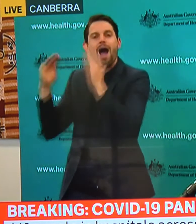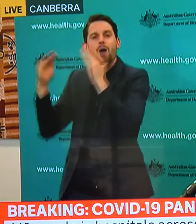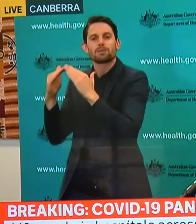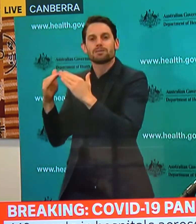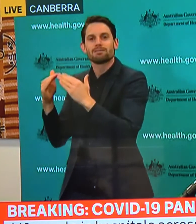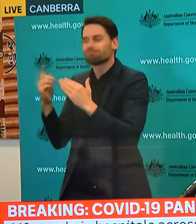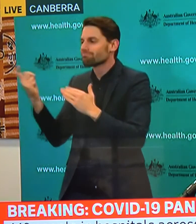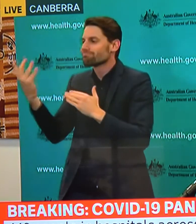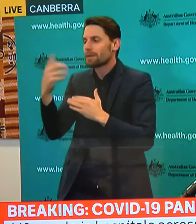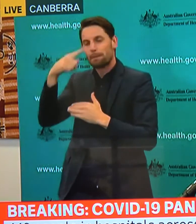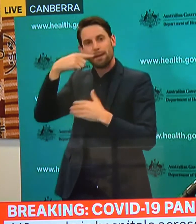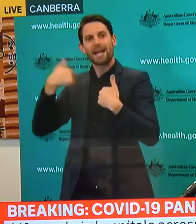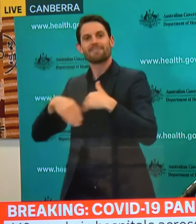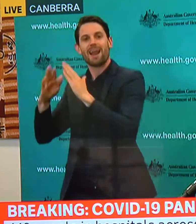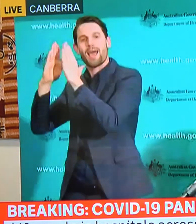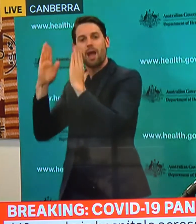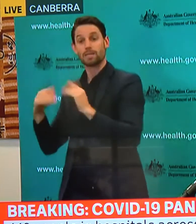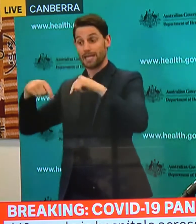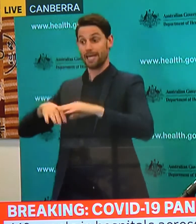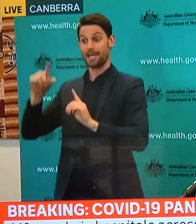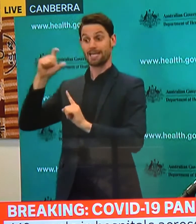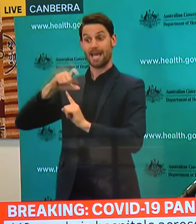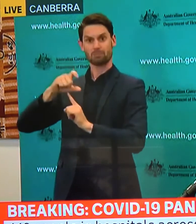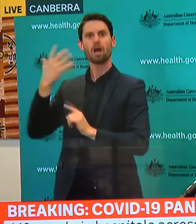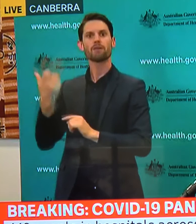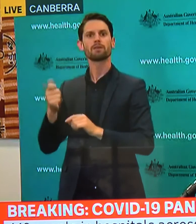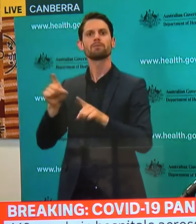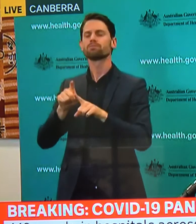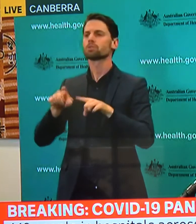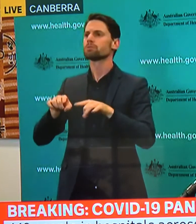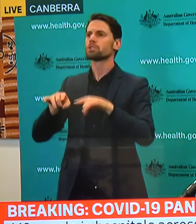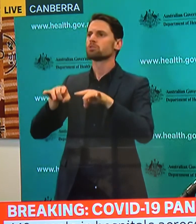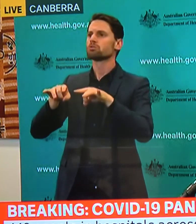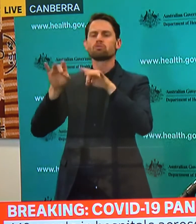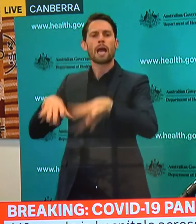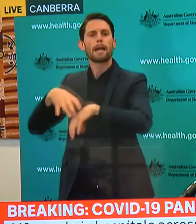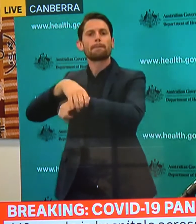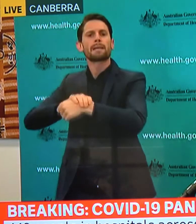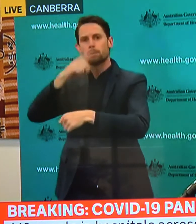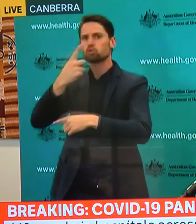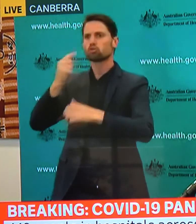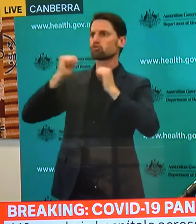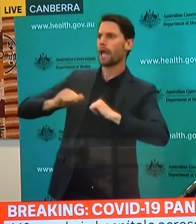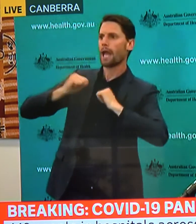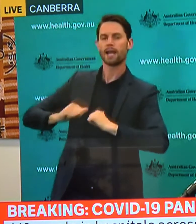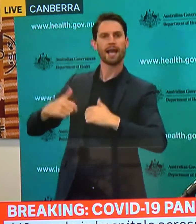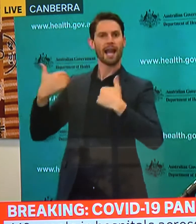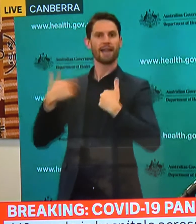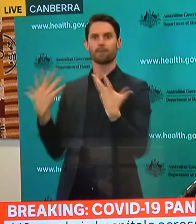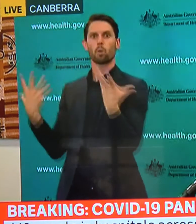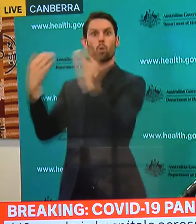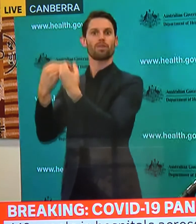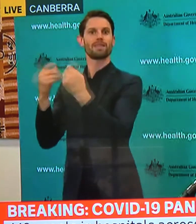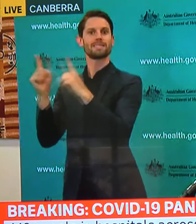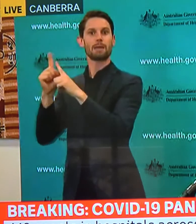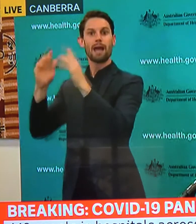in ACT, we've seen an example of recruits, including residential accommodation, court partying